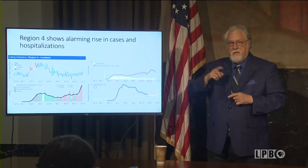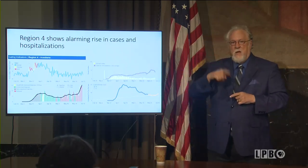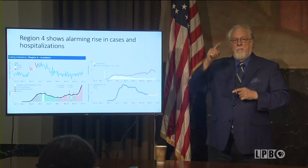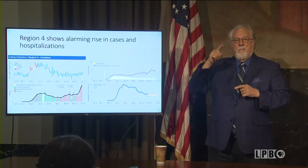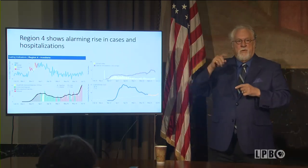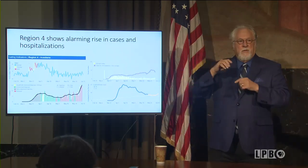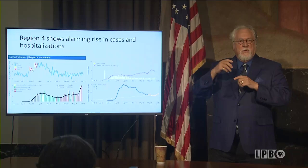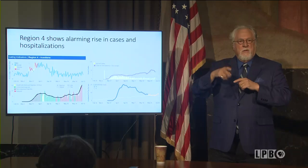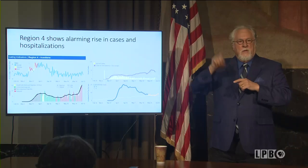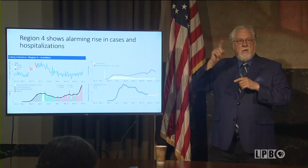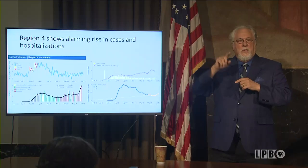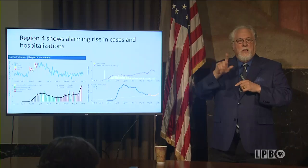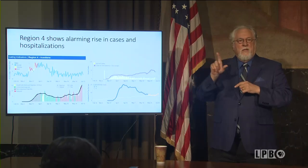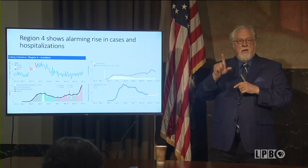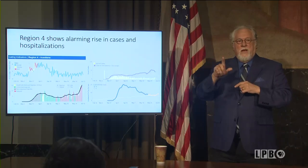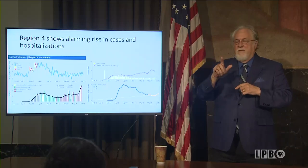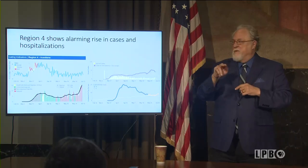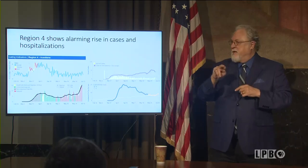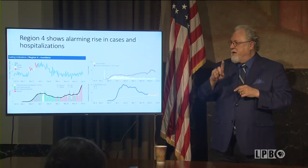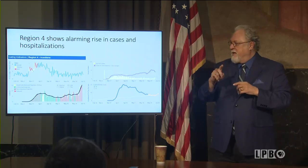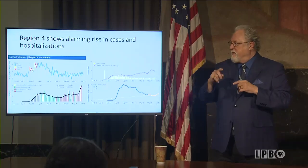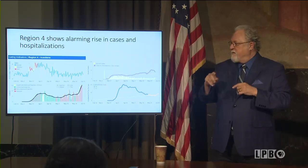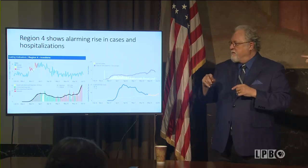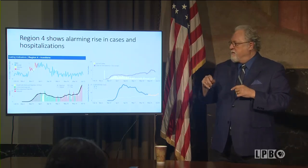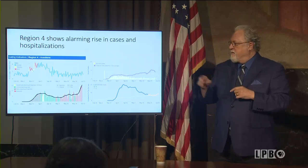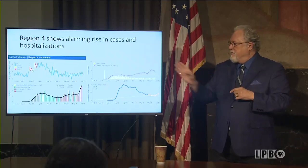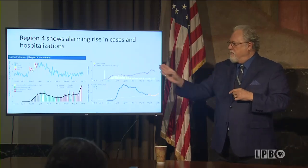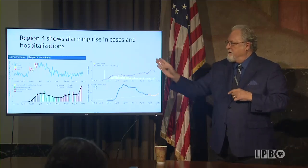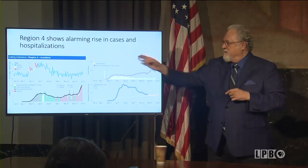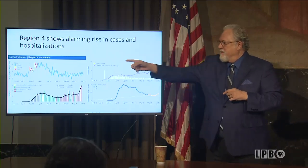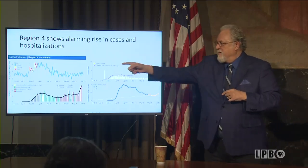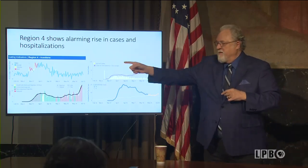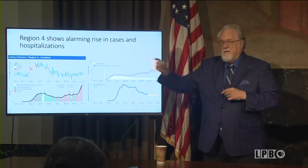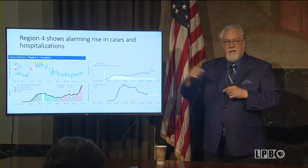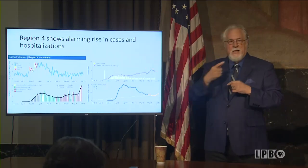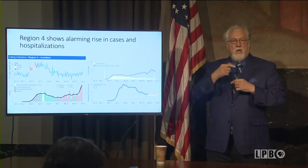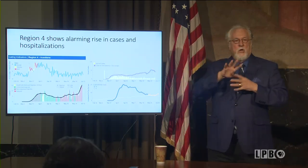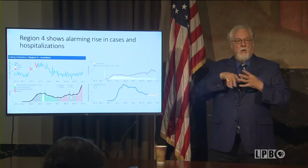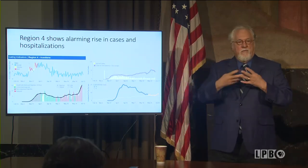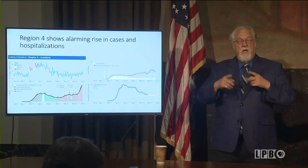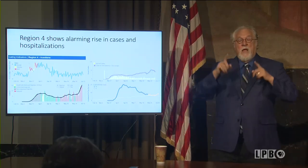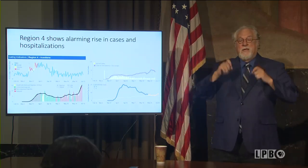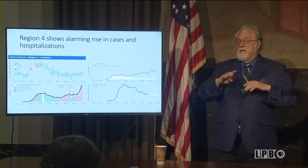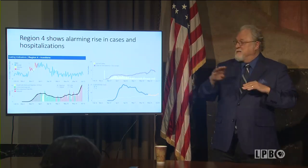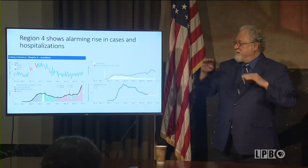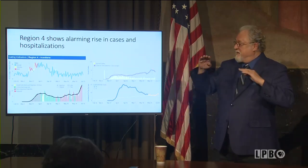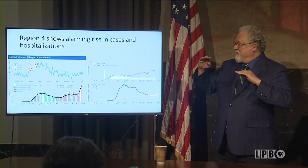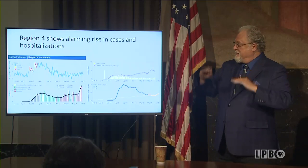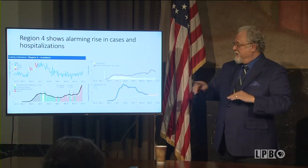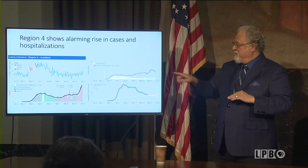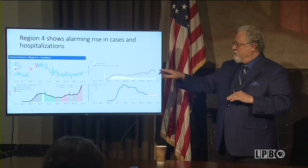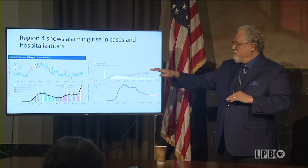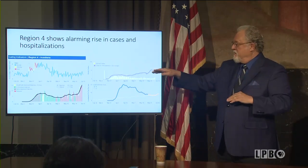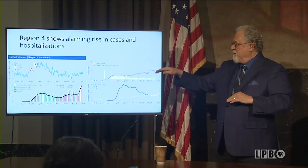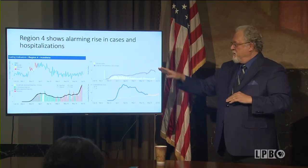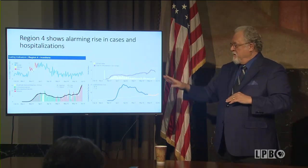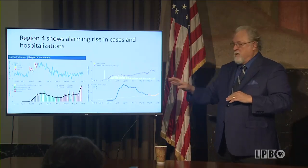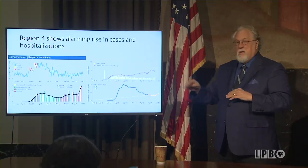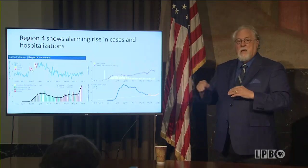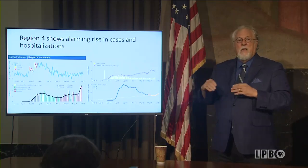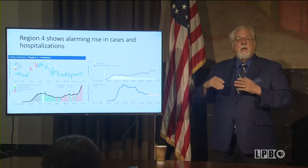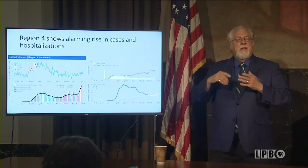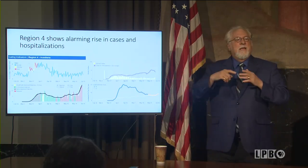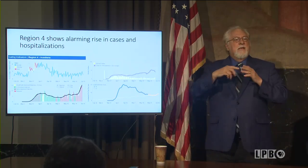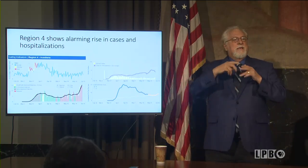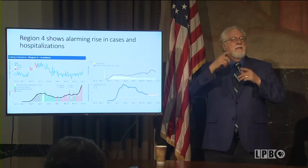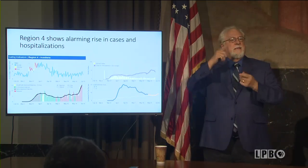that upper left-hand graph. Meanwhile, testing has dipped down, and a lot of that testing dip down was reflective of a